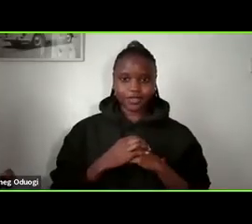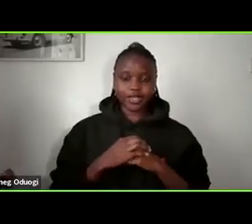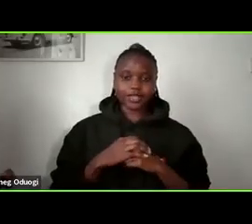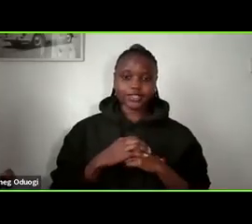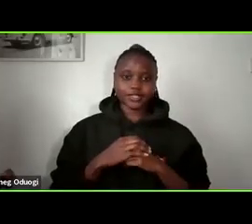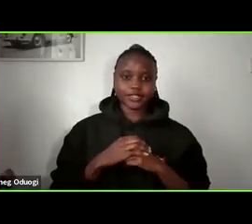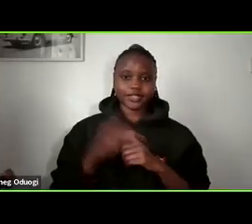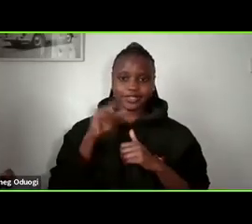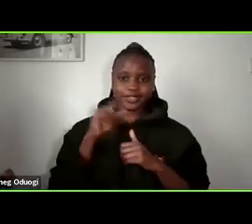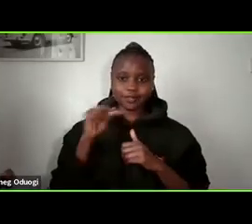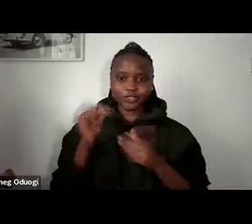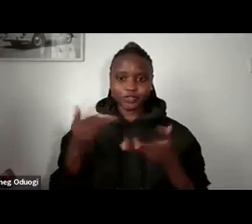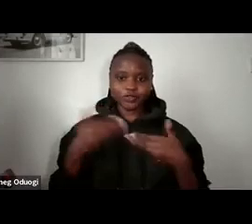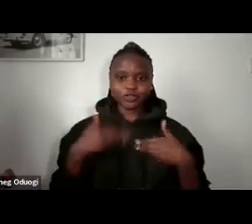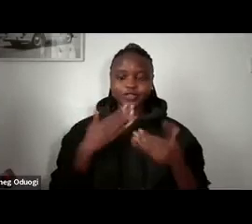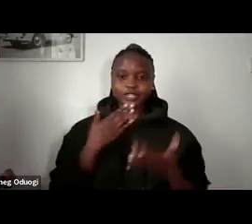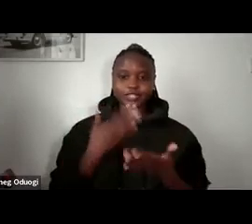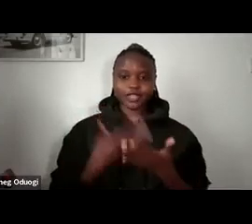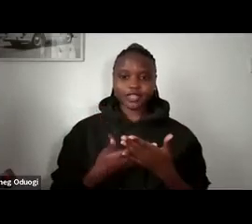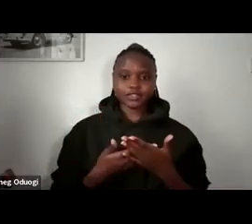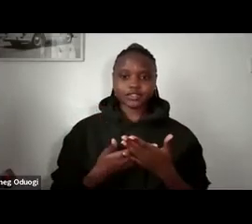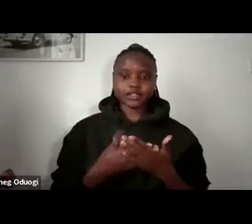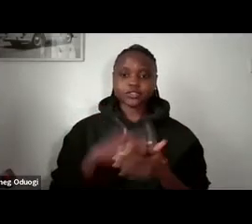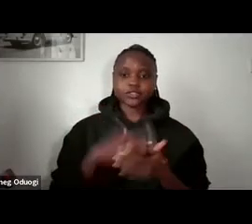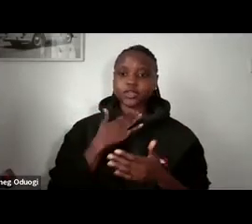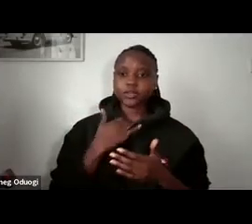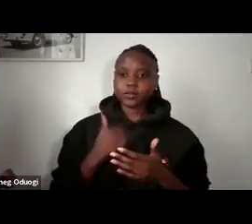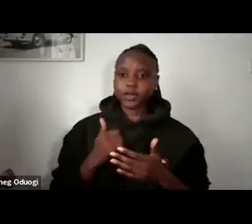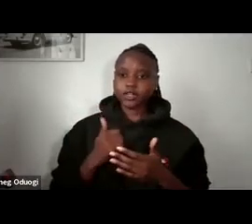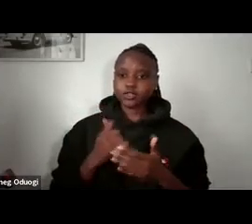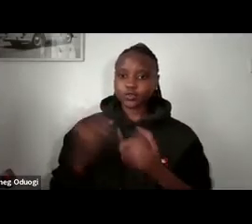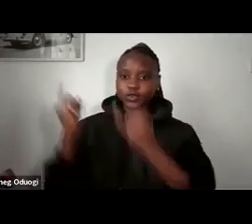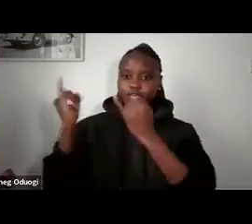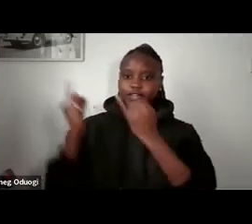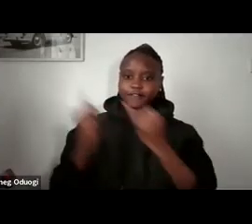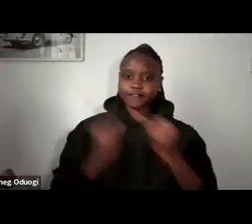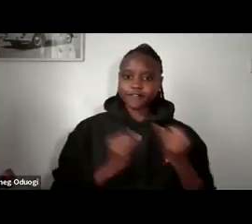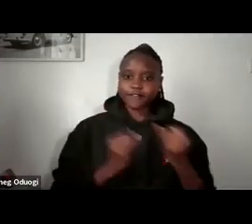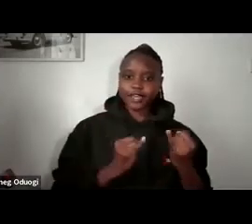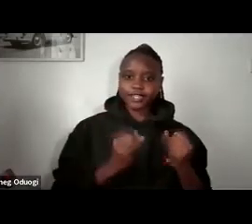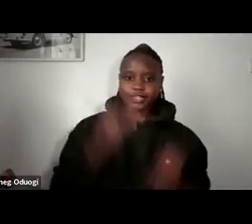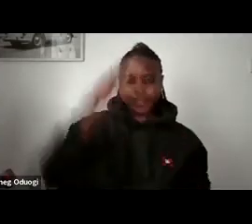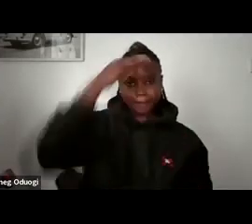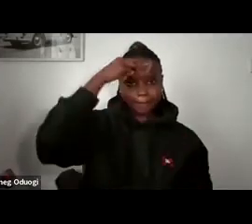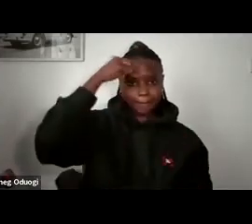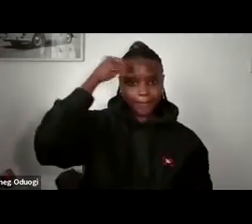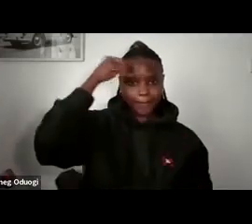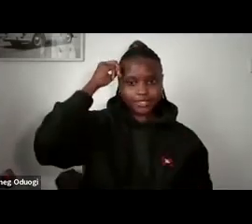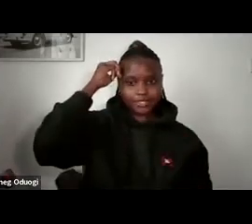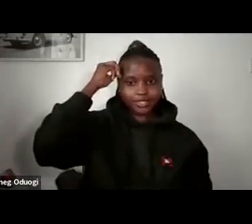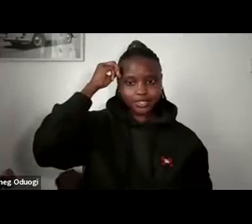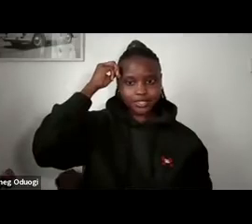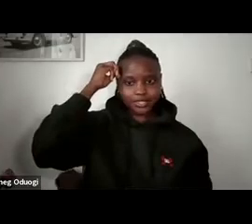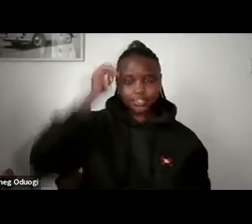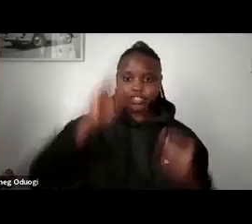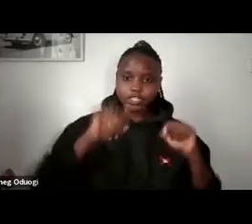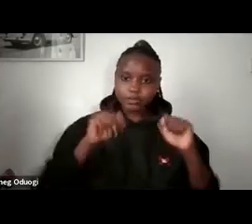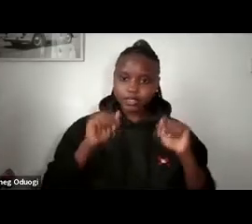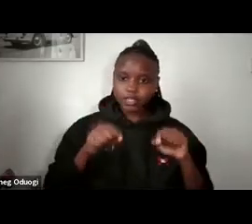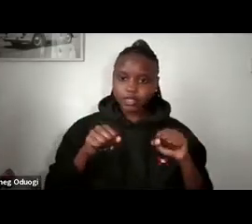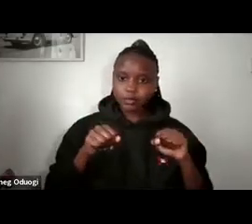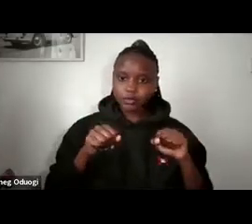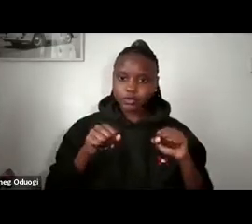the thanks. So I want to invite Mercy Musyoki. She has been able to drive this.